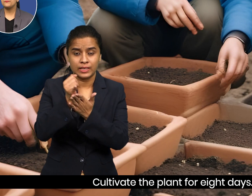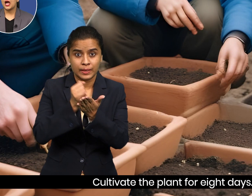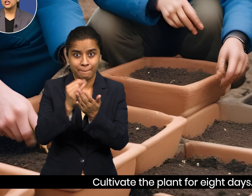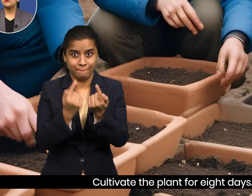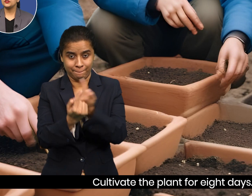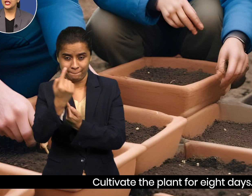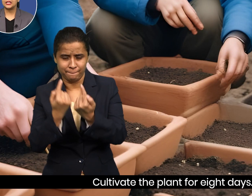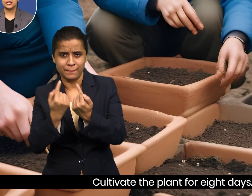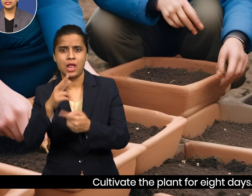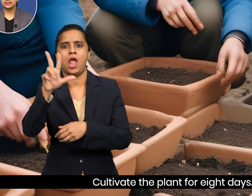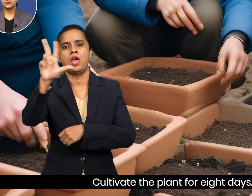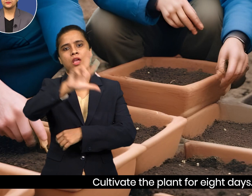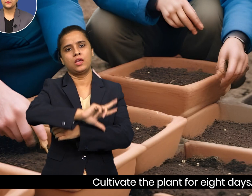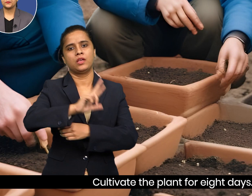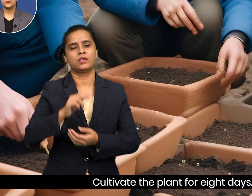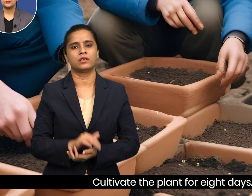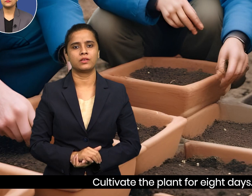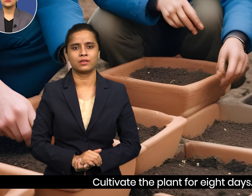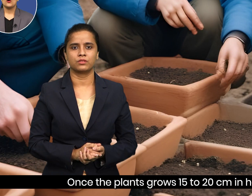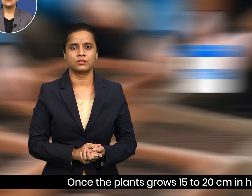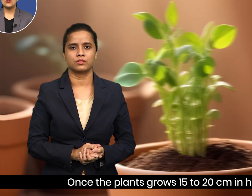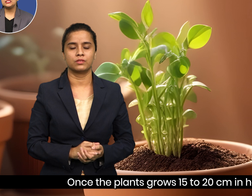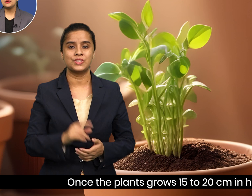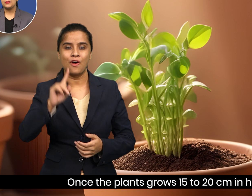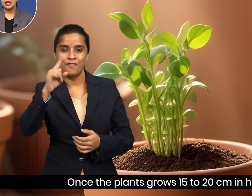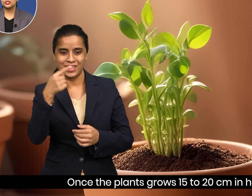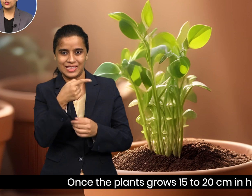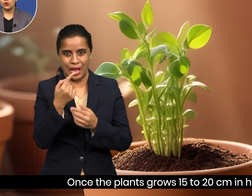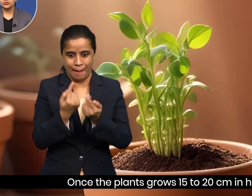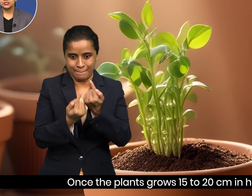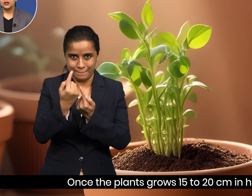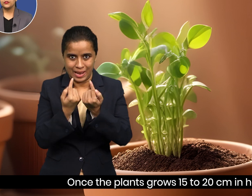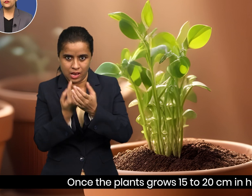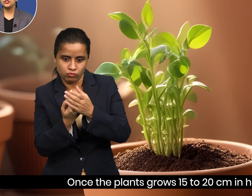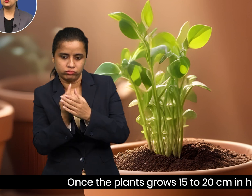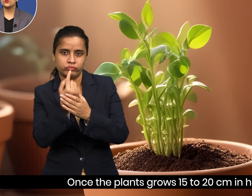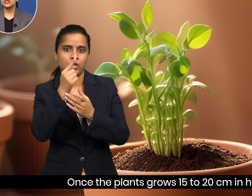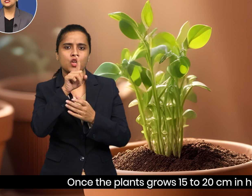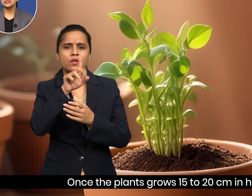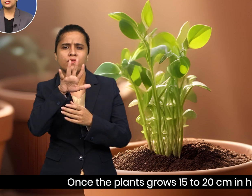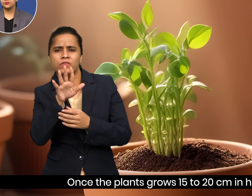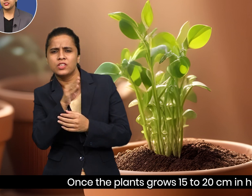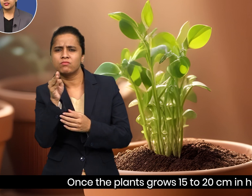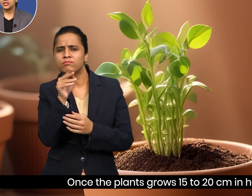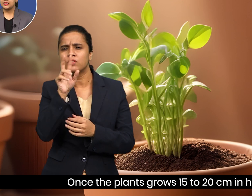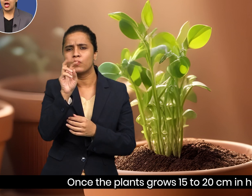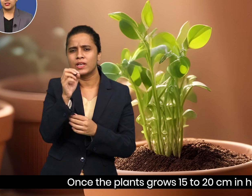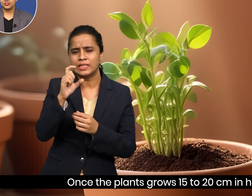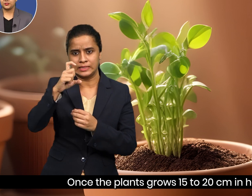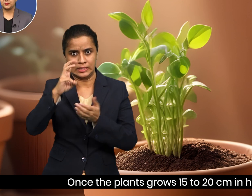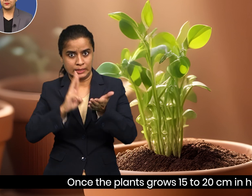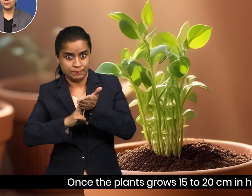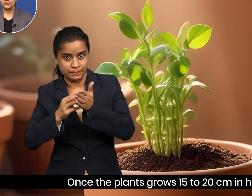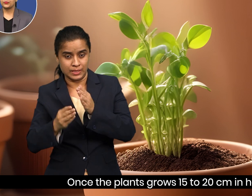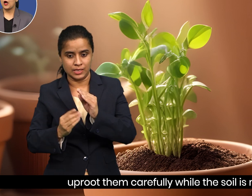Cultivate the plant for 8 days. Once the plant grows 15 to 20 cm in